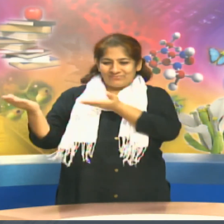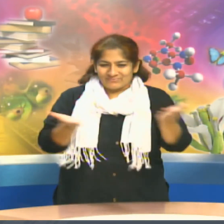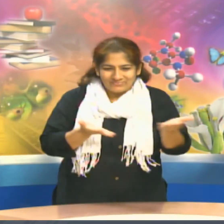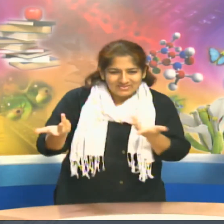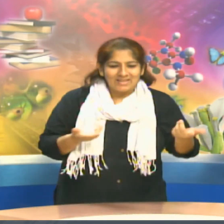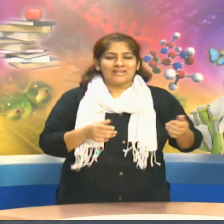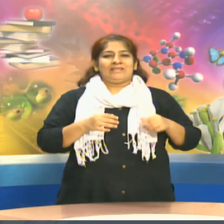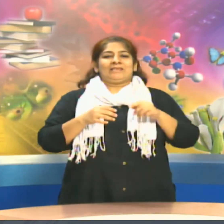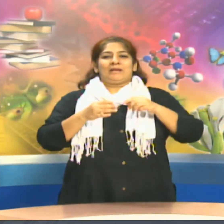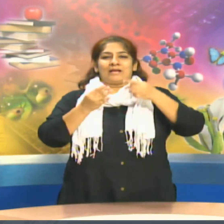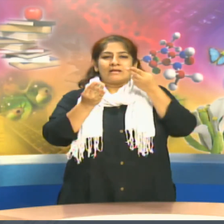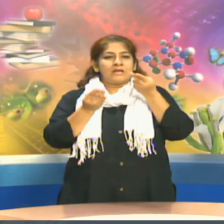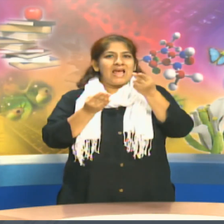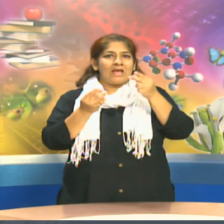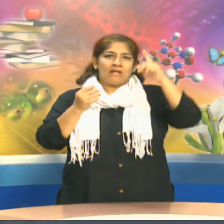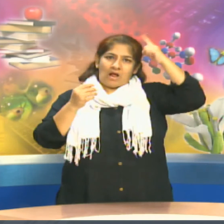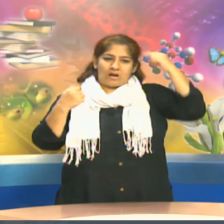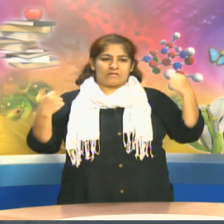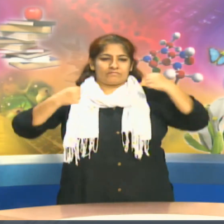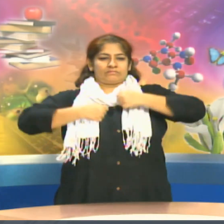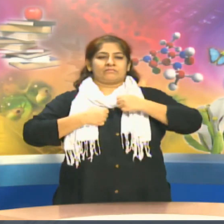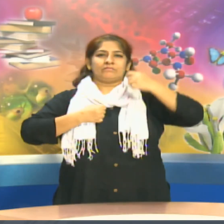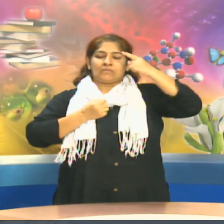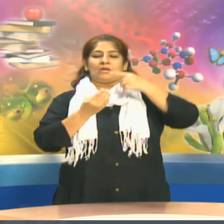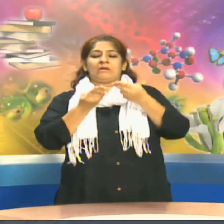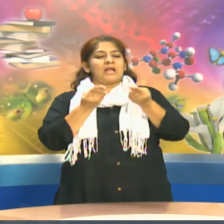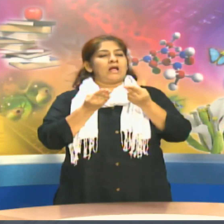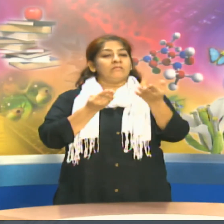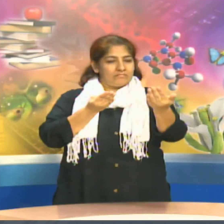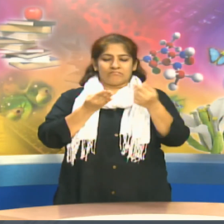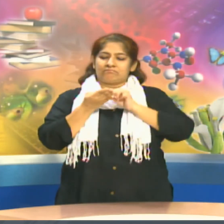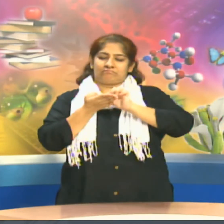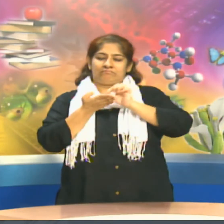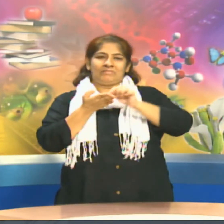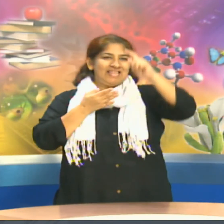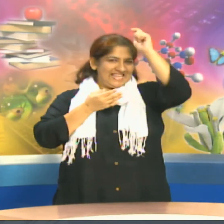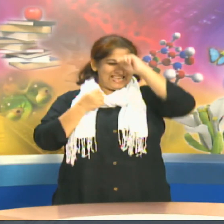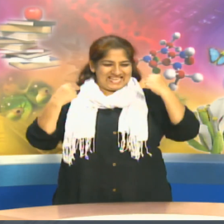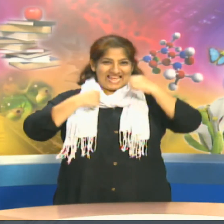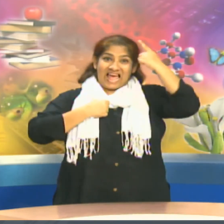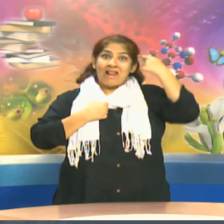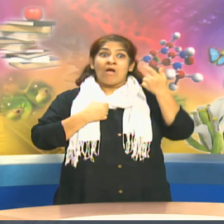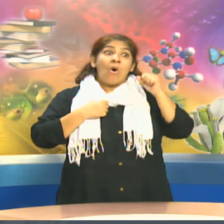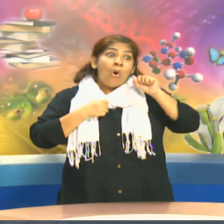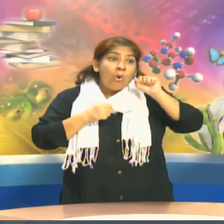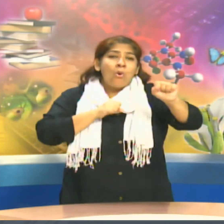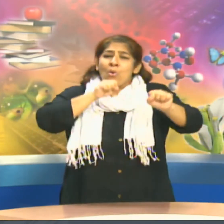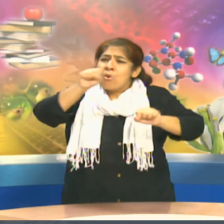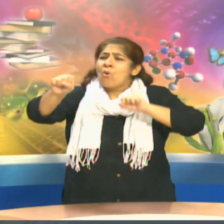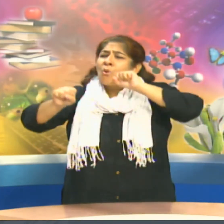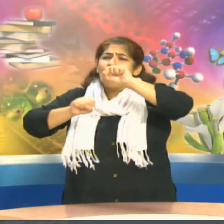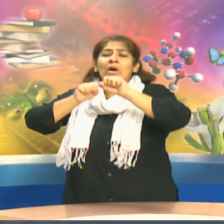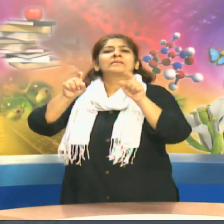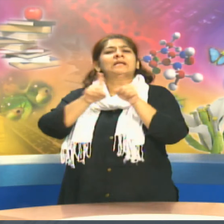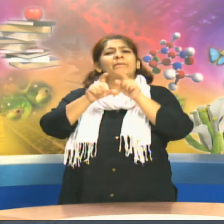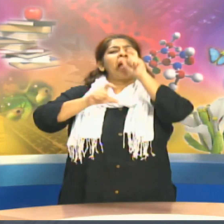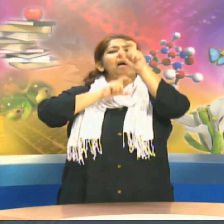it's similar. At all railway station, the food counter and the billing, the person who is